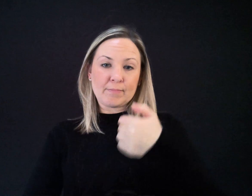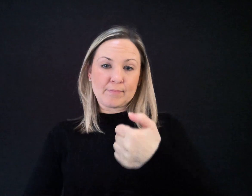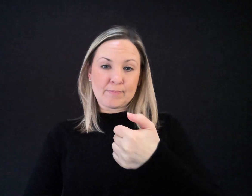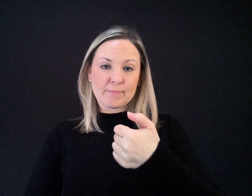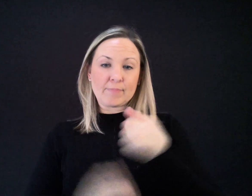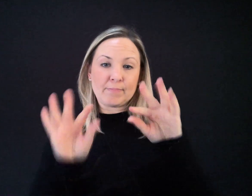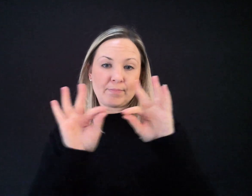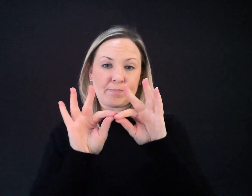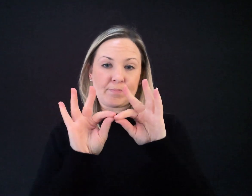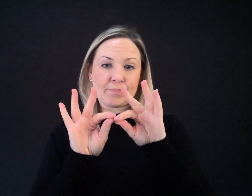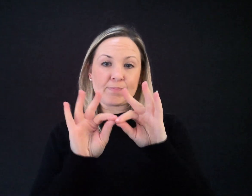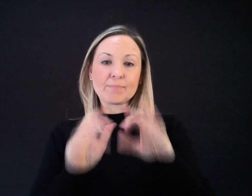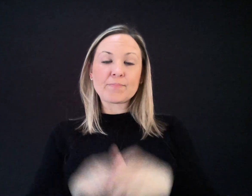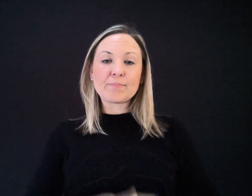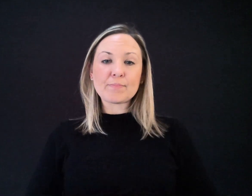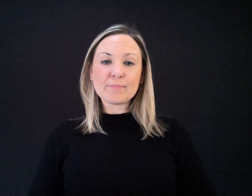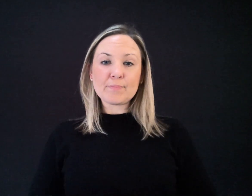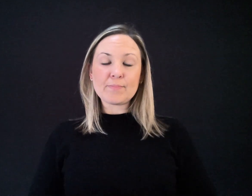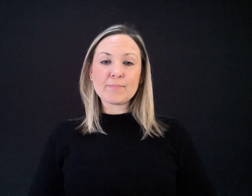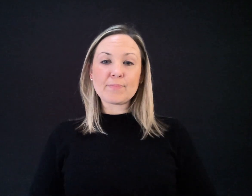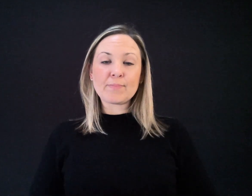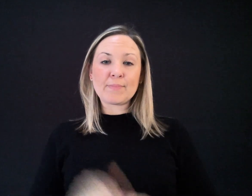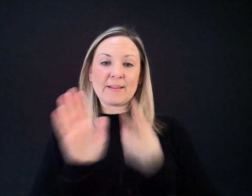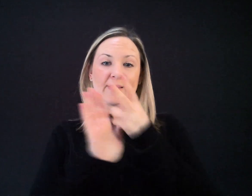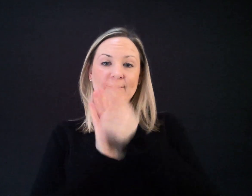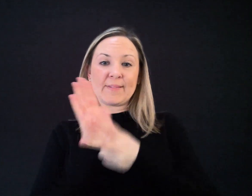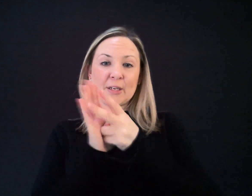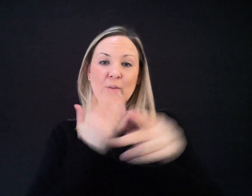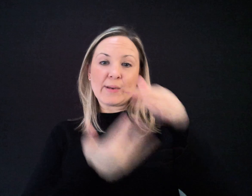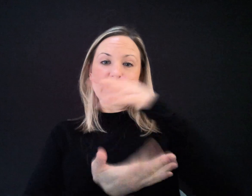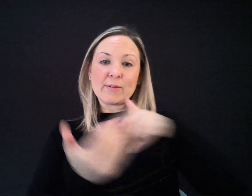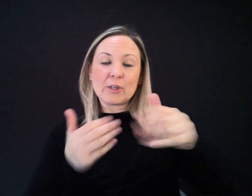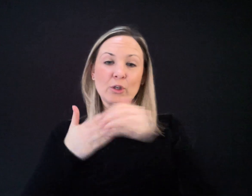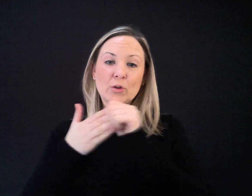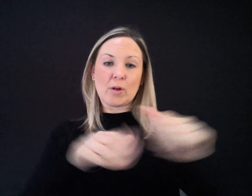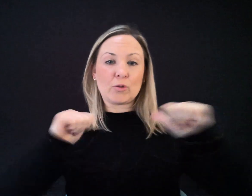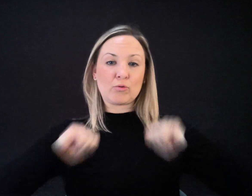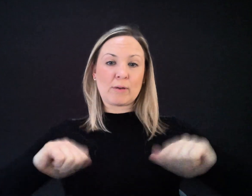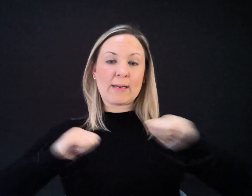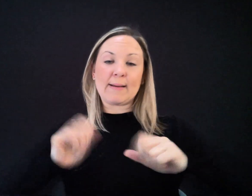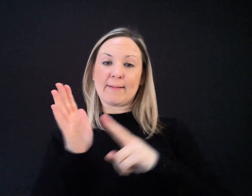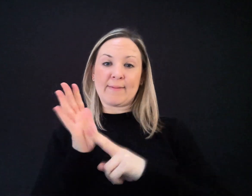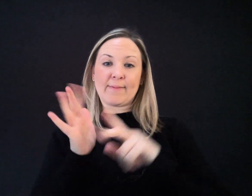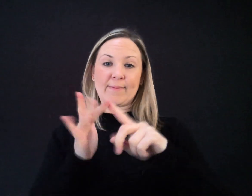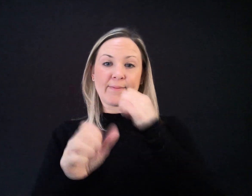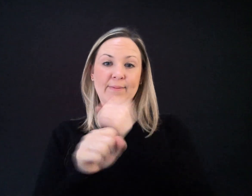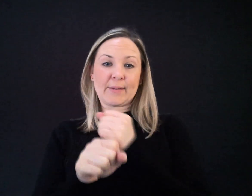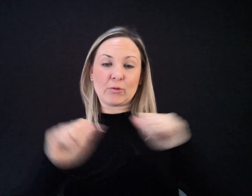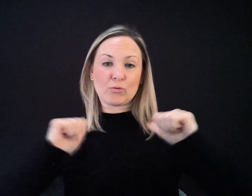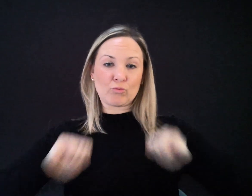www.surveymonkey.com/r/ZXVZD6B. Video Interaction Guidance Training. The Centre of Excellence, in partnership